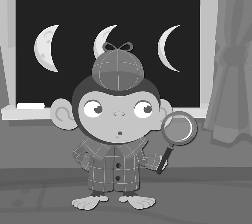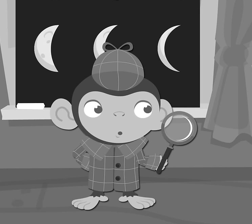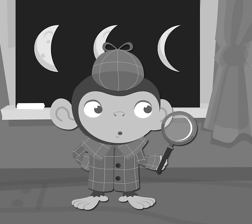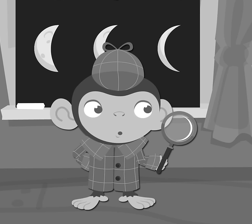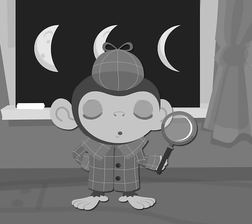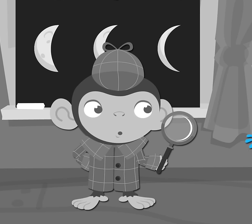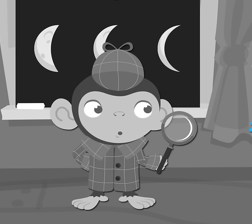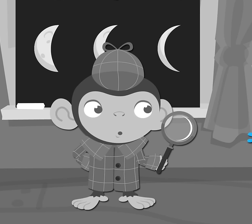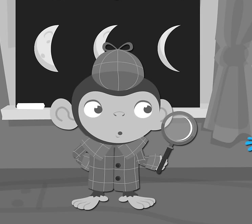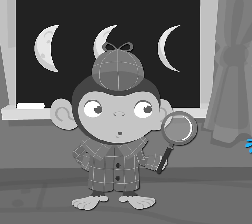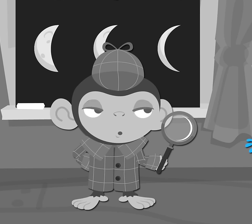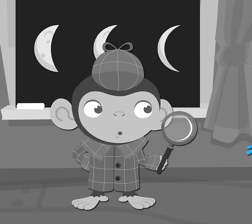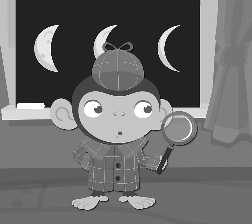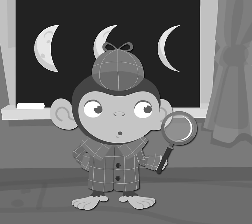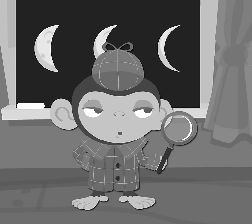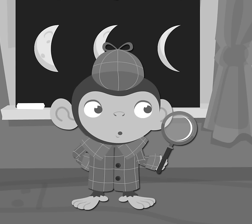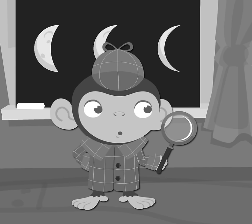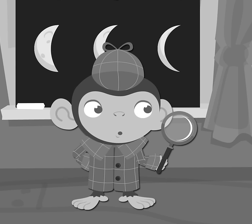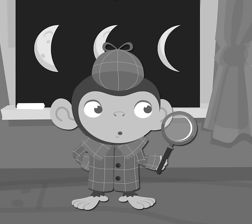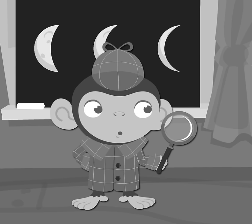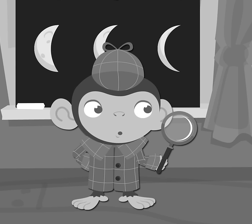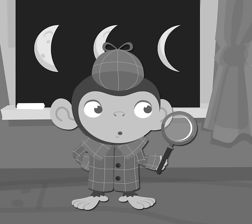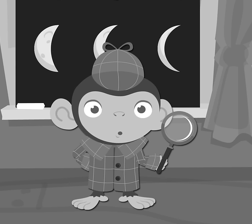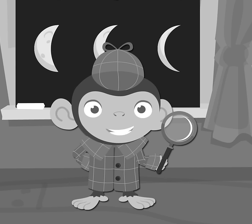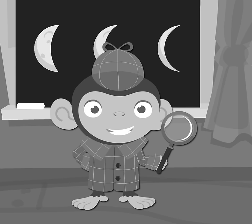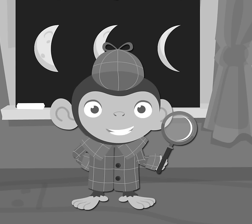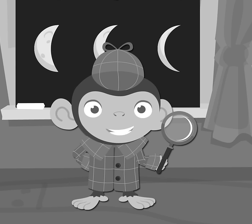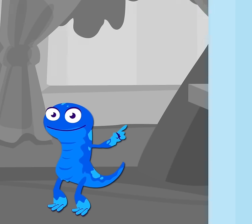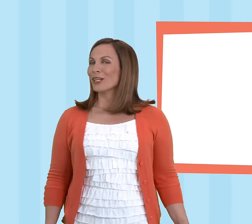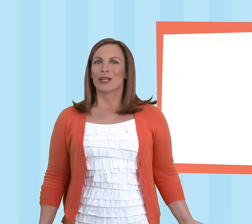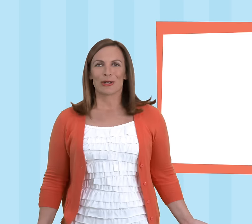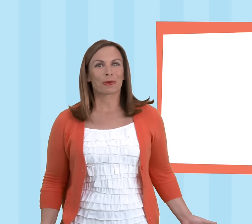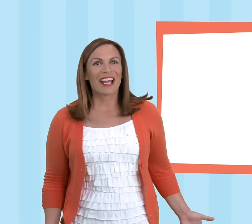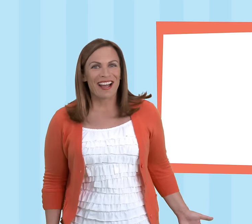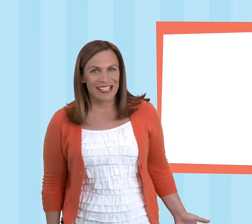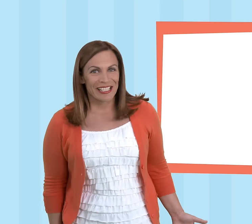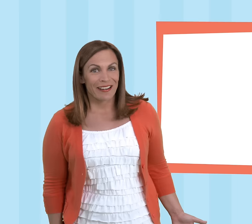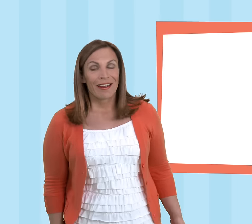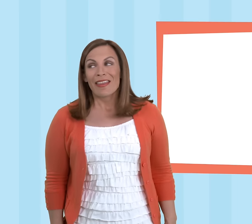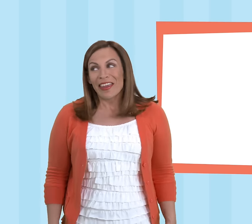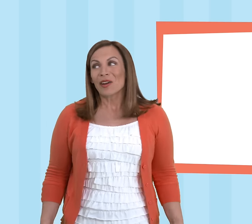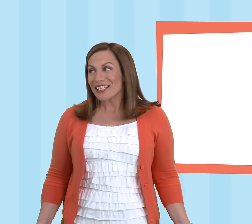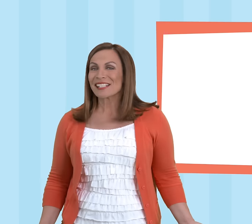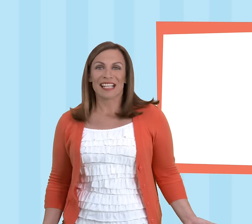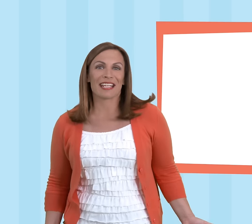why the moon is disappearing. Maybe we should ask Rachel for help. You're right, Isaac. There is a